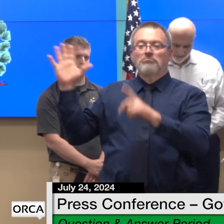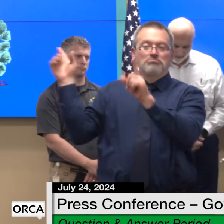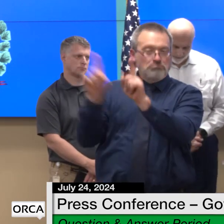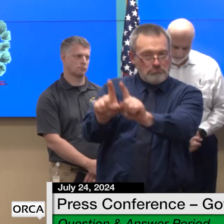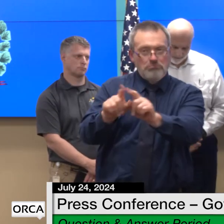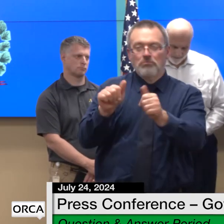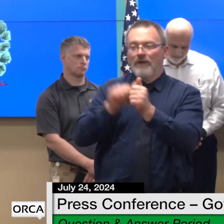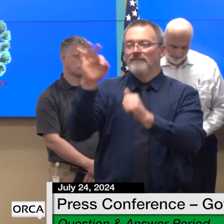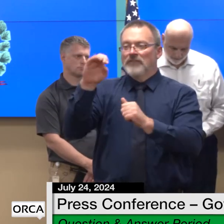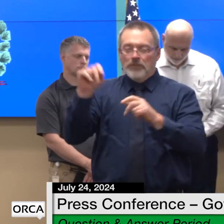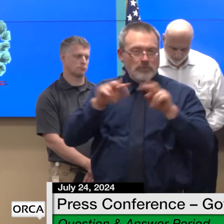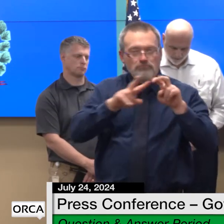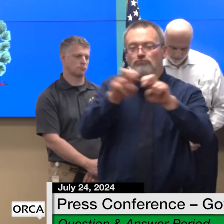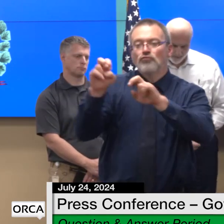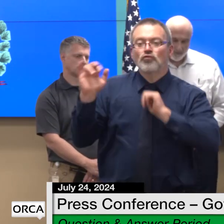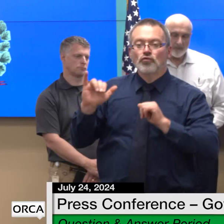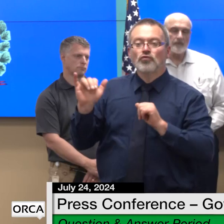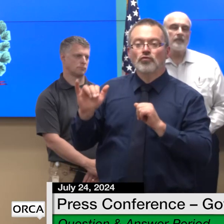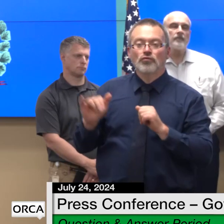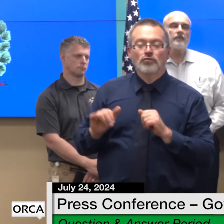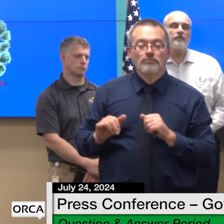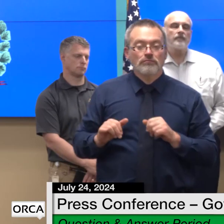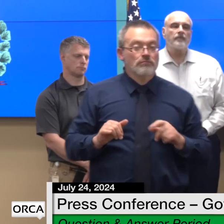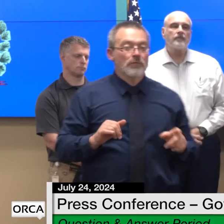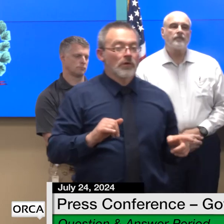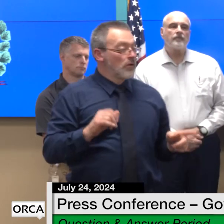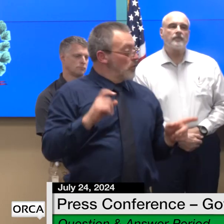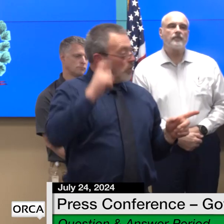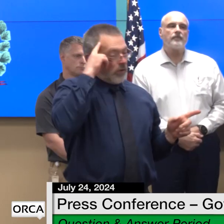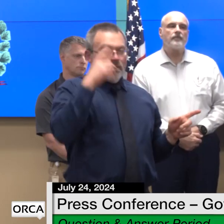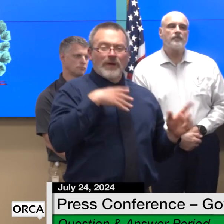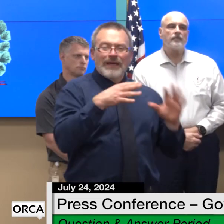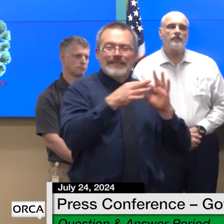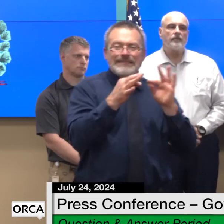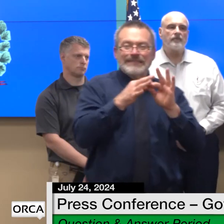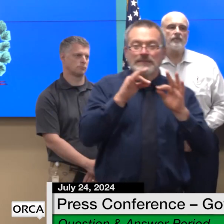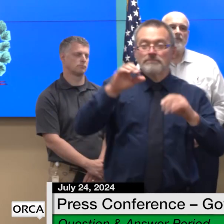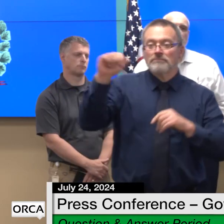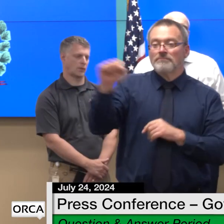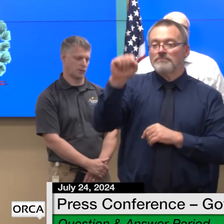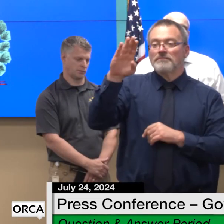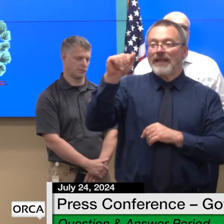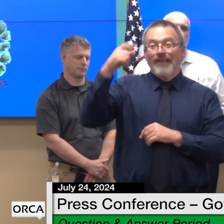But to further remind everyone, SBA gives loans out.